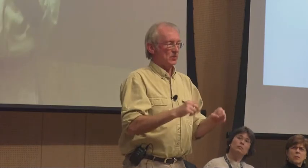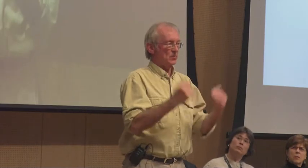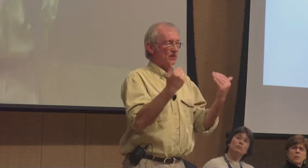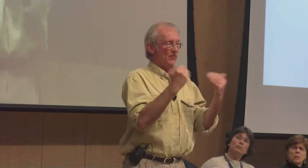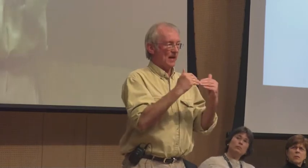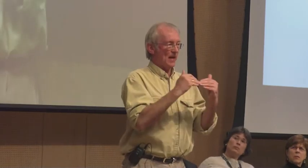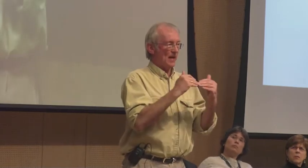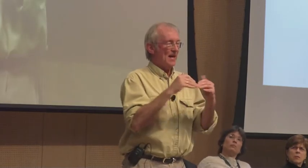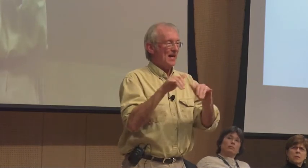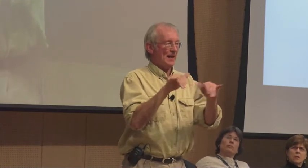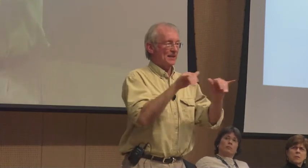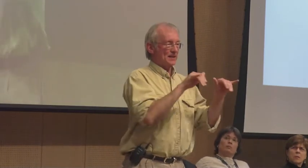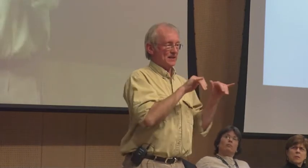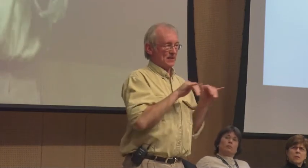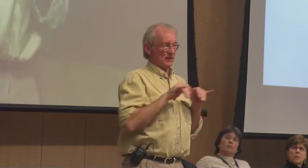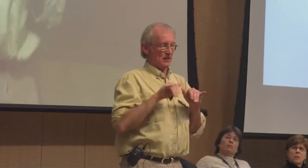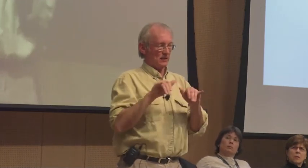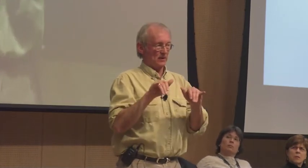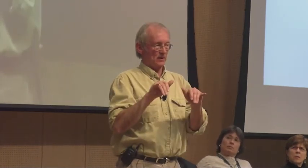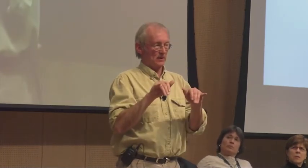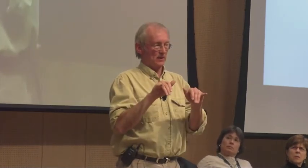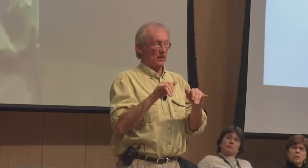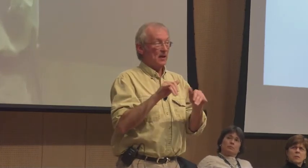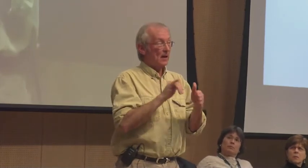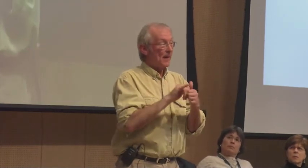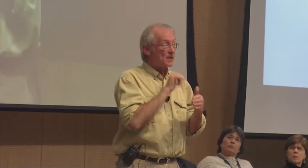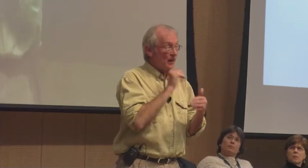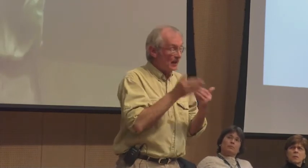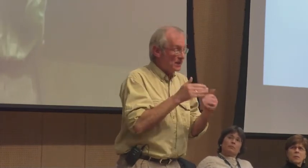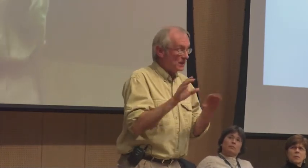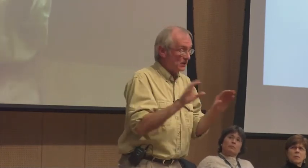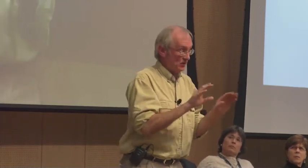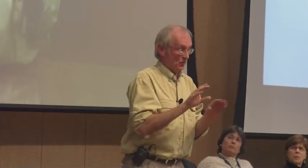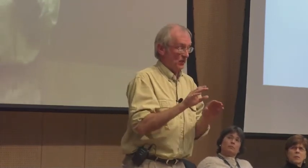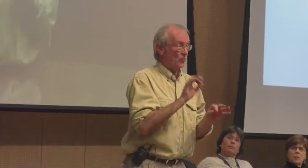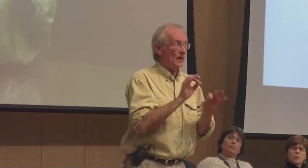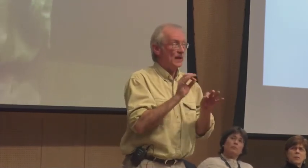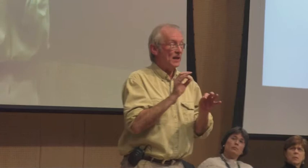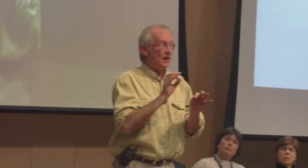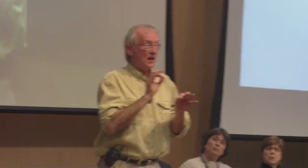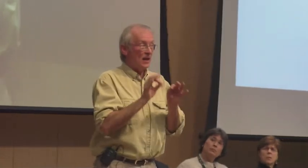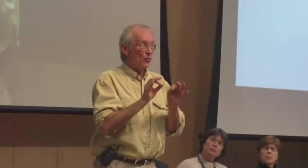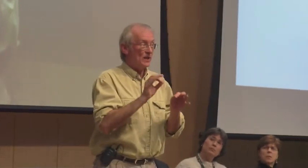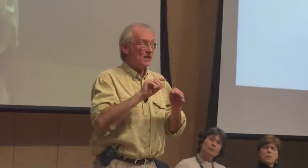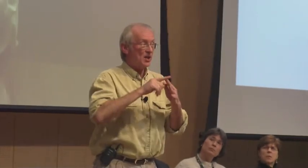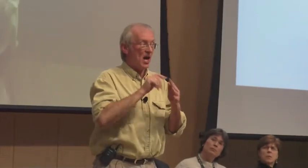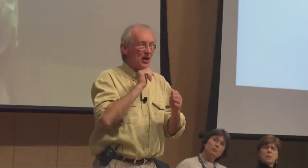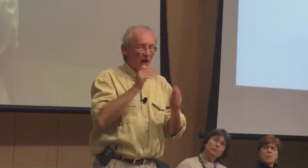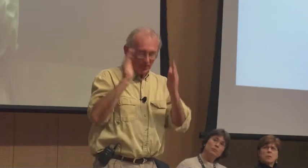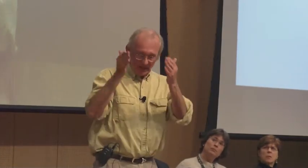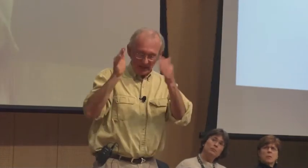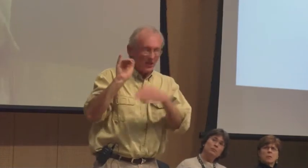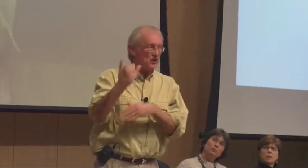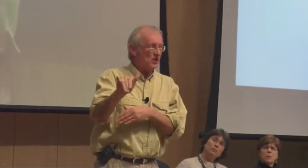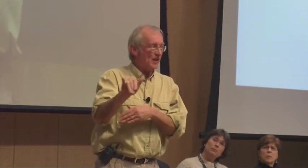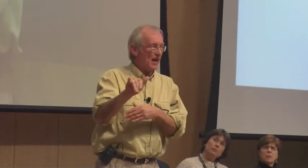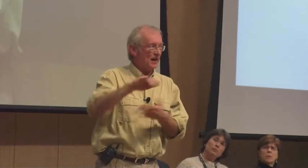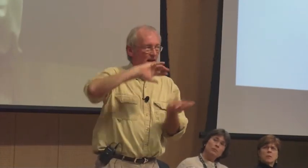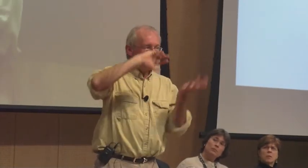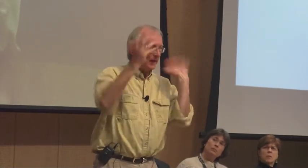be fair and consistent. And that's not easy to do. If we start not to pay attention to that, it